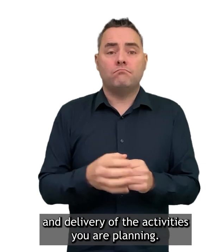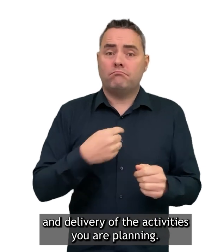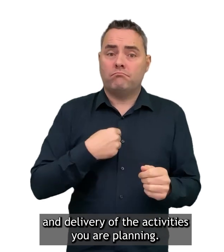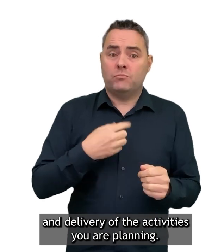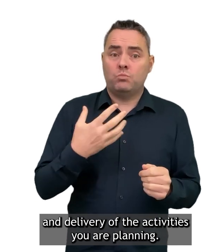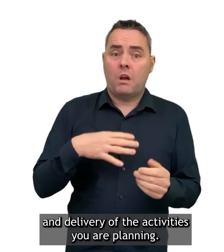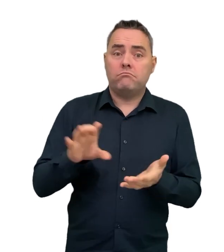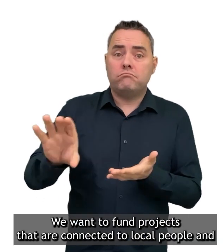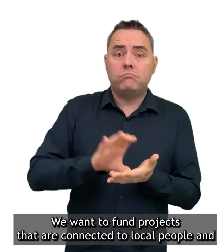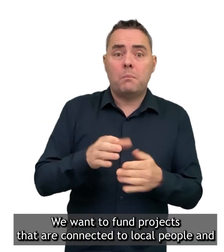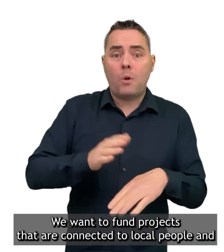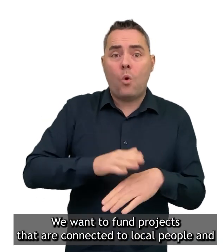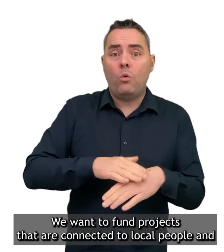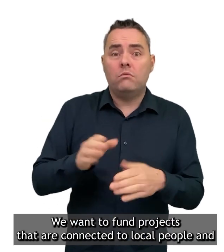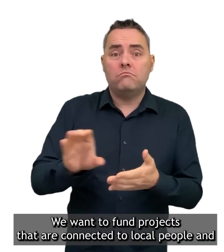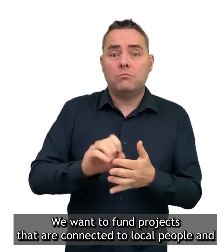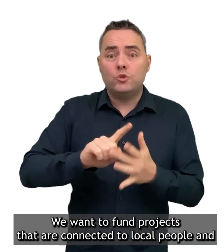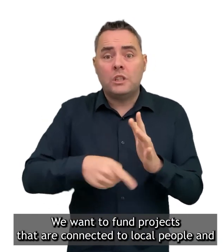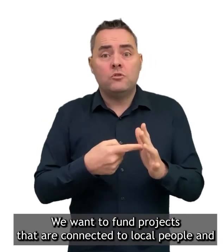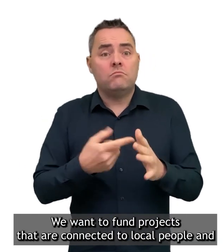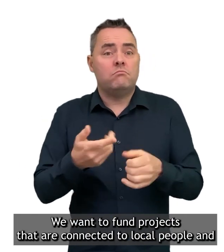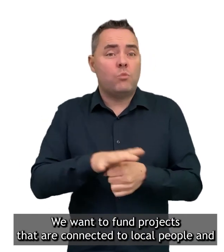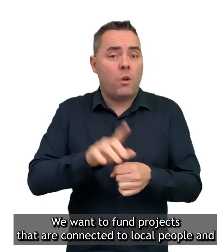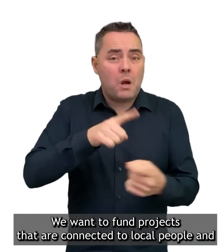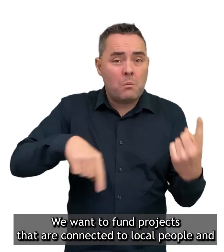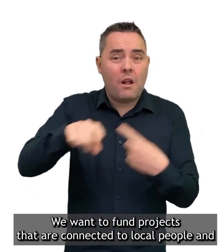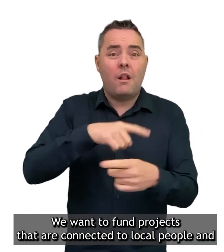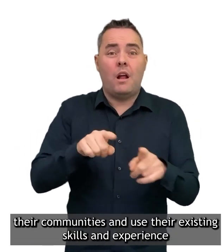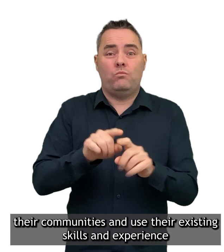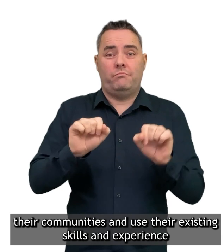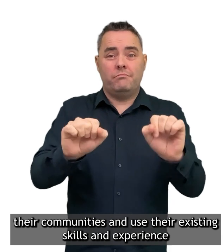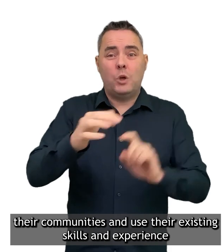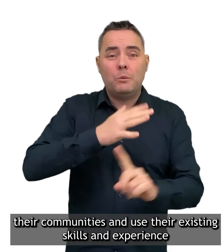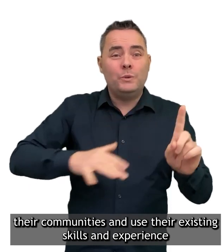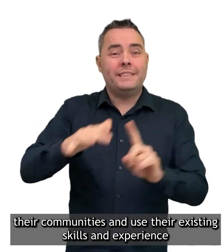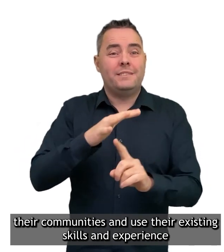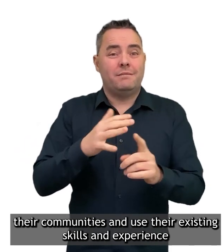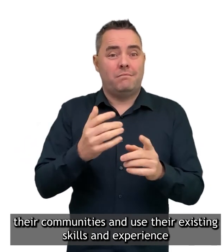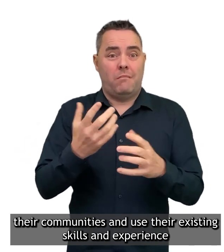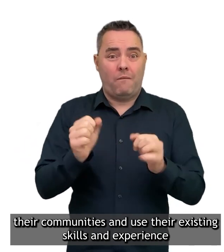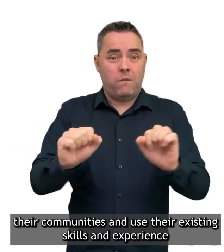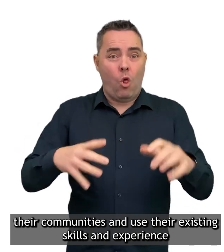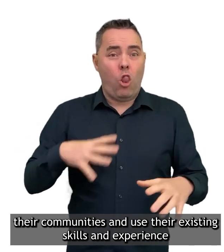We want to fund projects that are connected to local people and their communities and use their existing skills and experience.